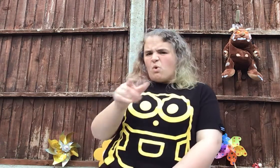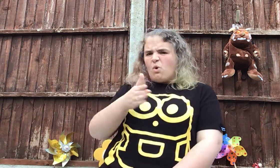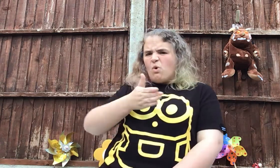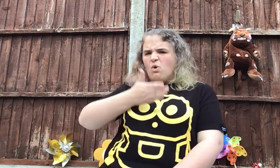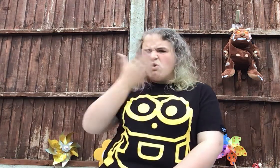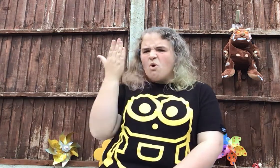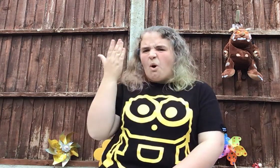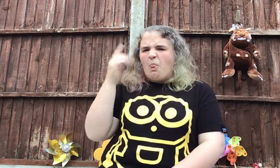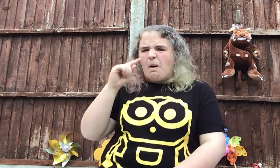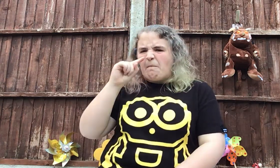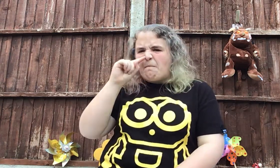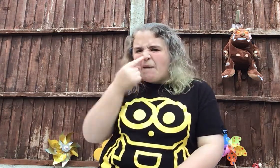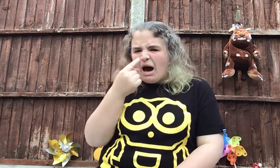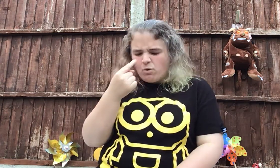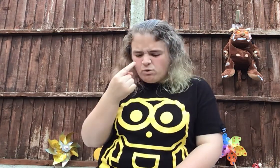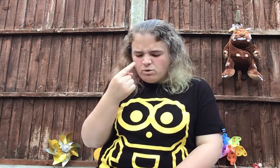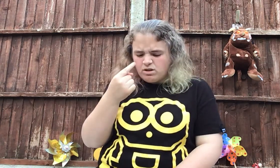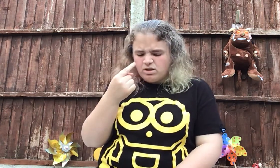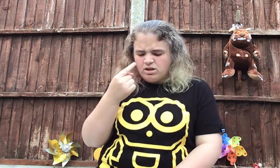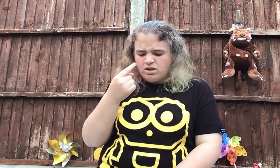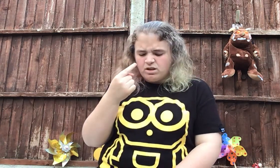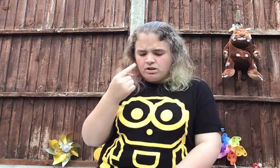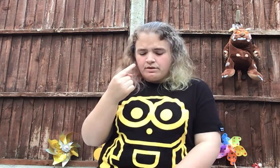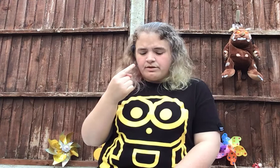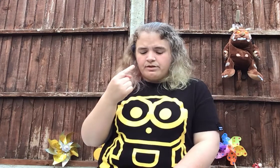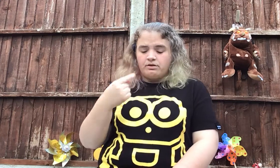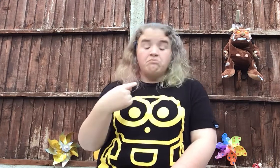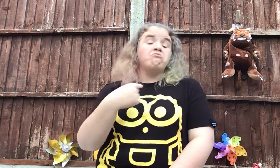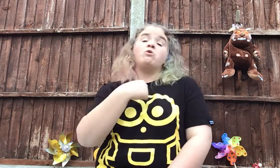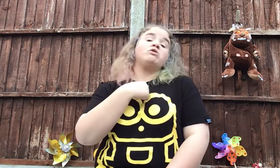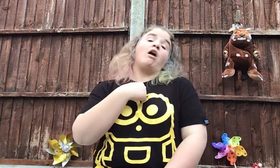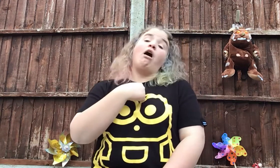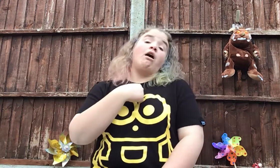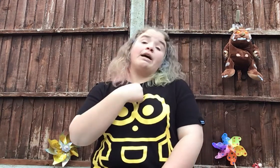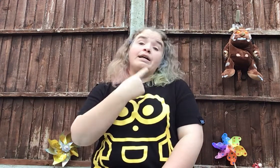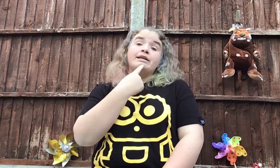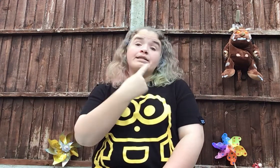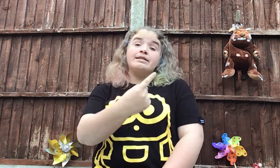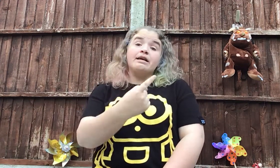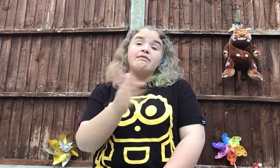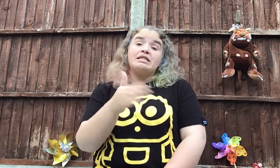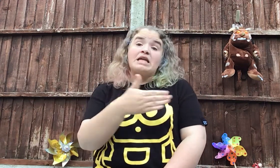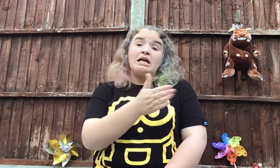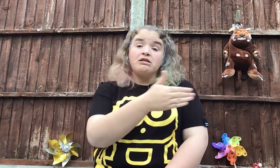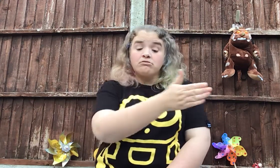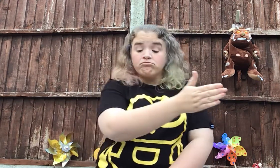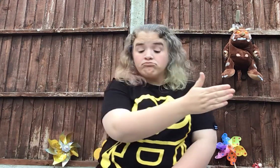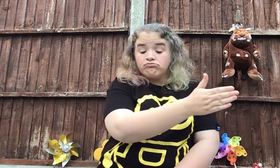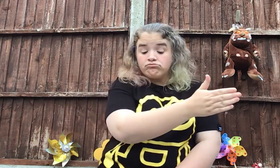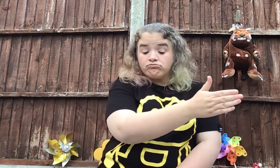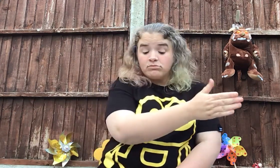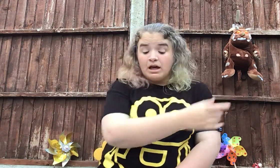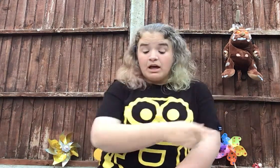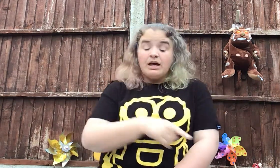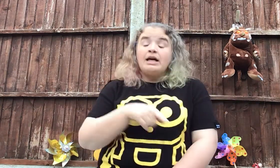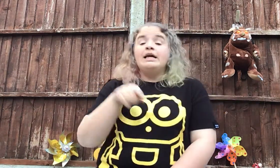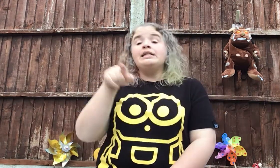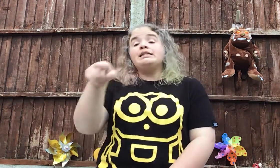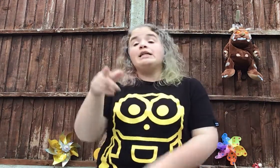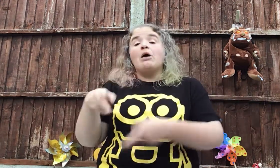You're not the mouse. Not I, said the snake. He's down